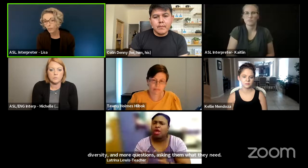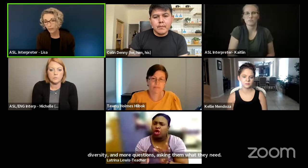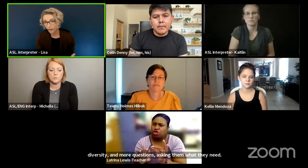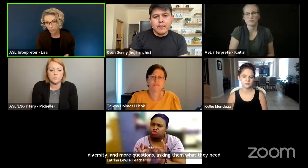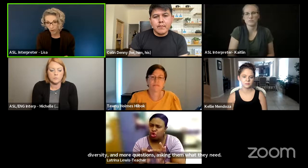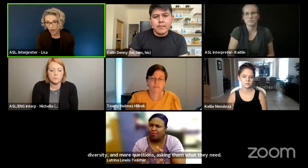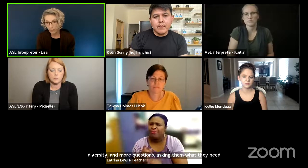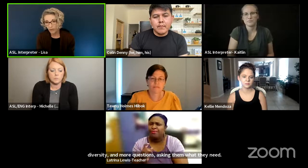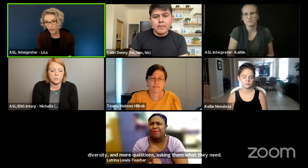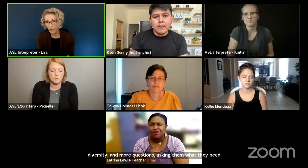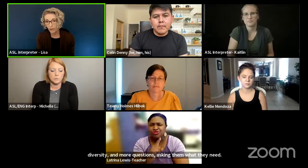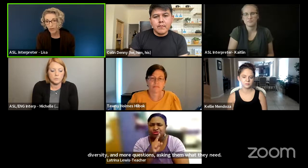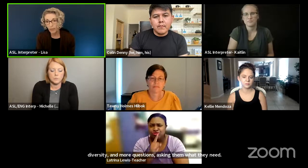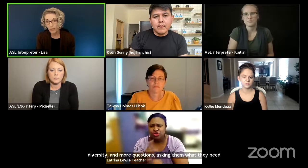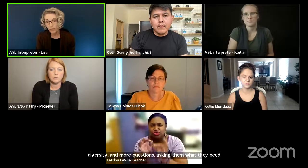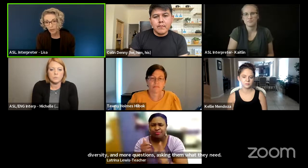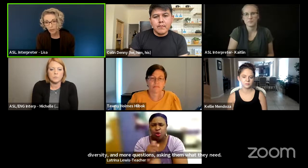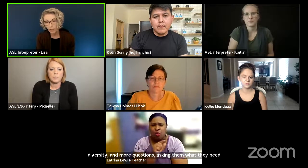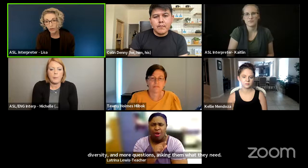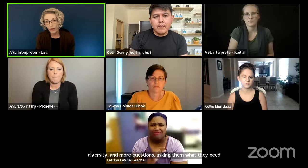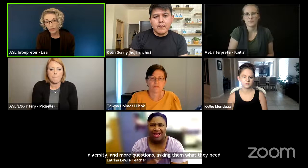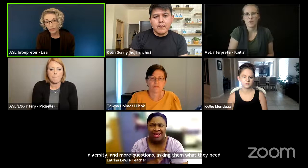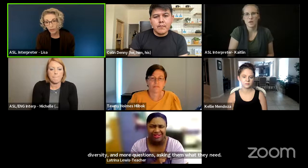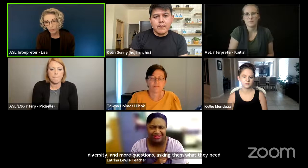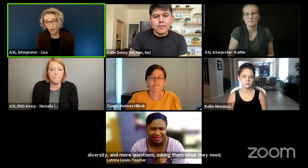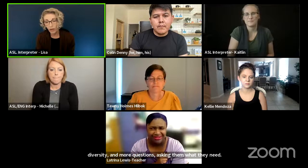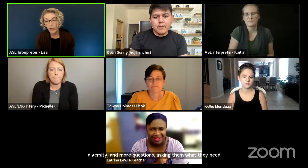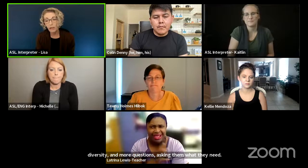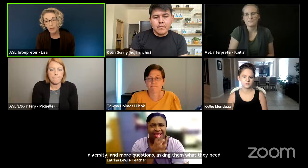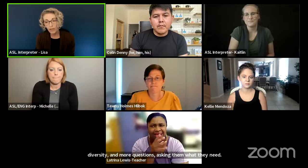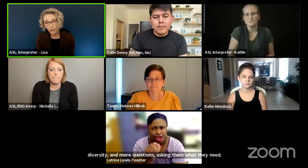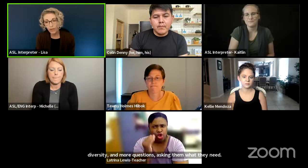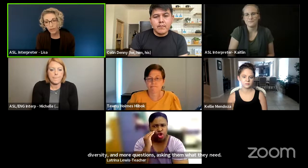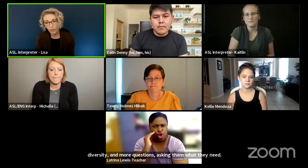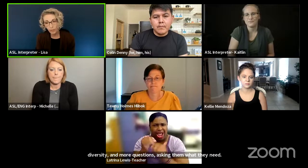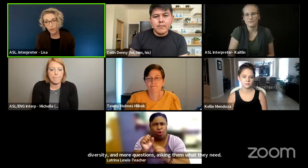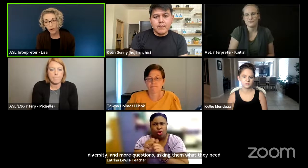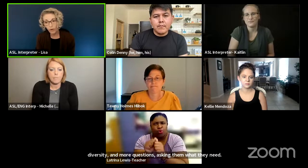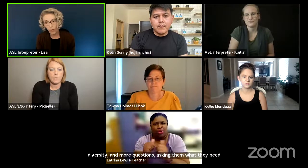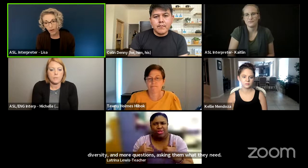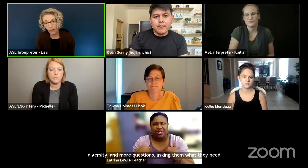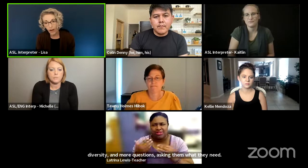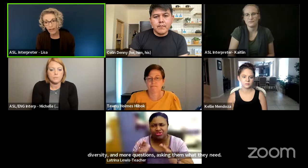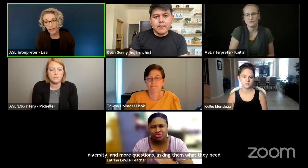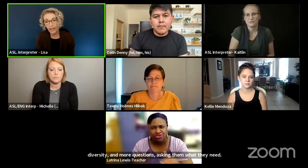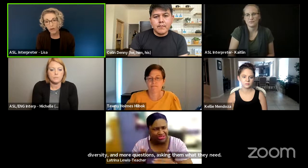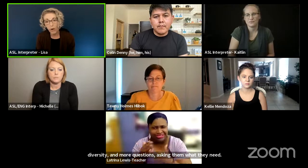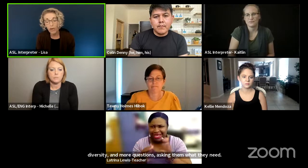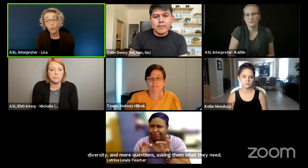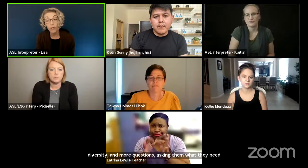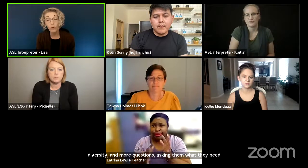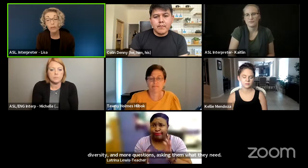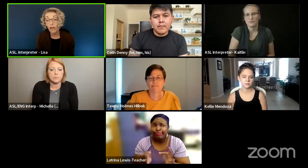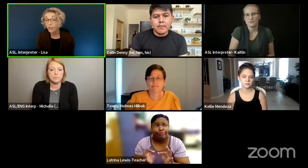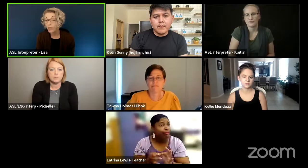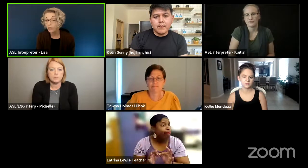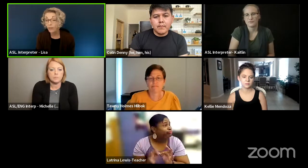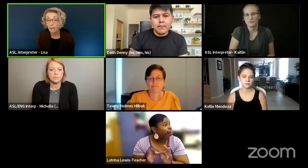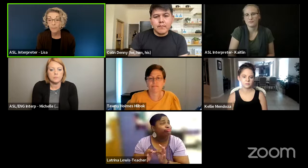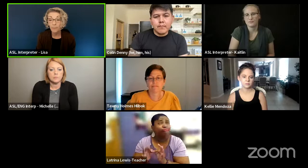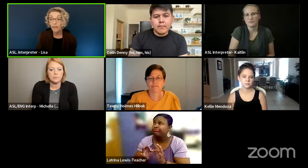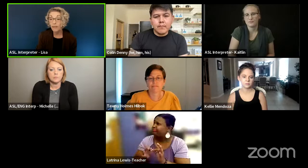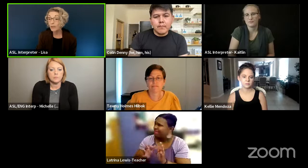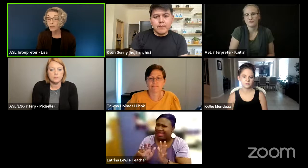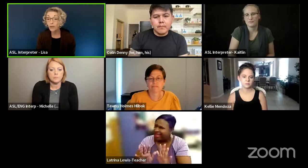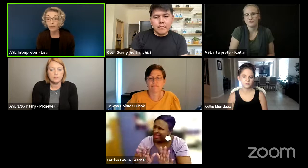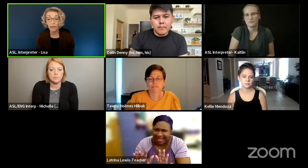and more mainstream programs are available now. But interpreter, if you have an interpreter, make sure the interpreters are qualified and they know how to work with young